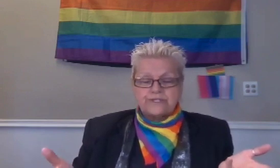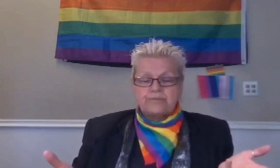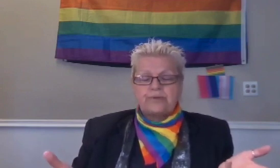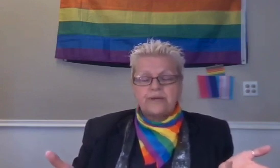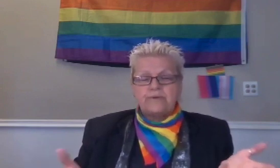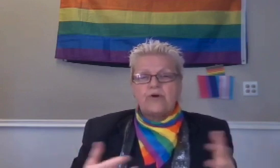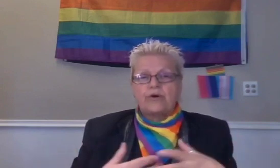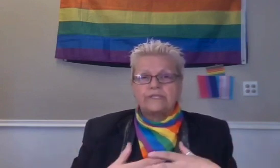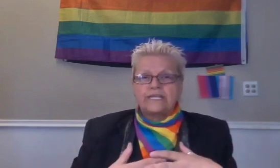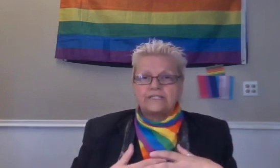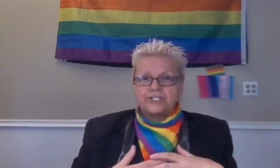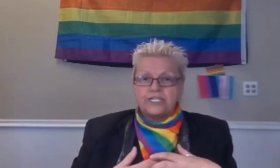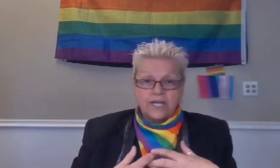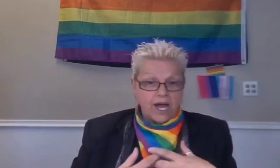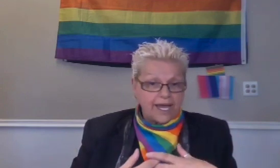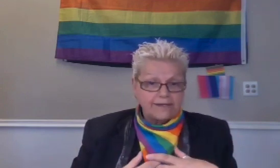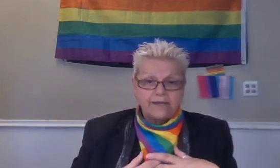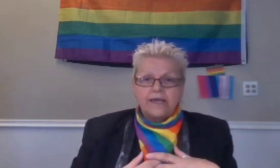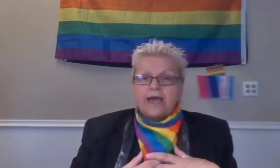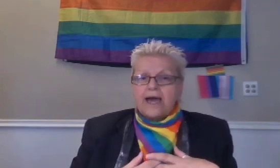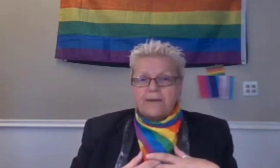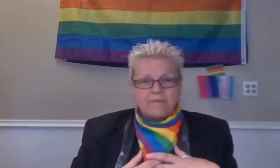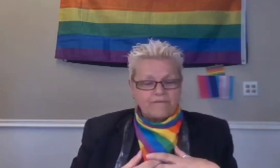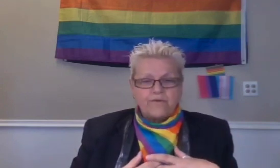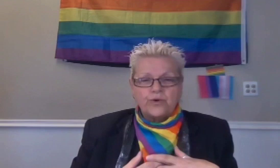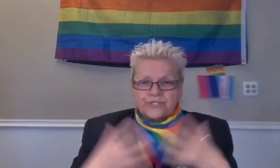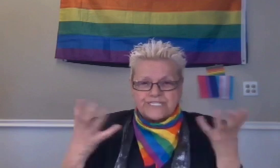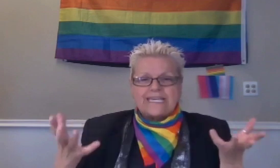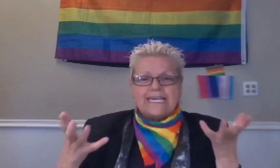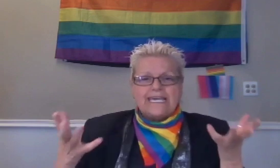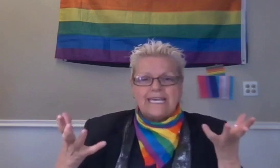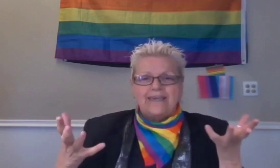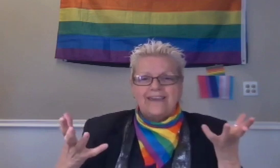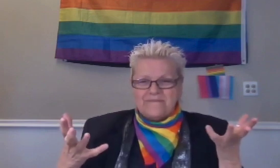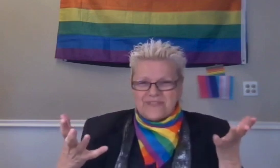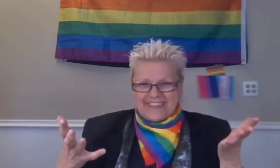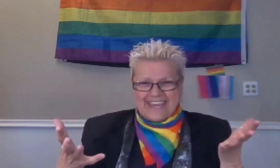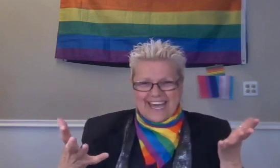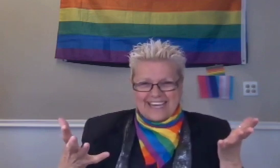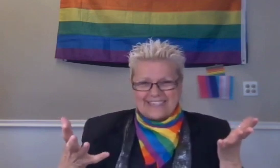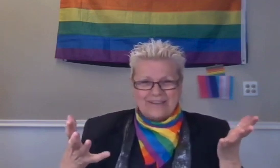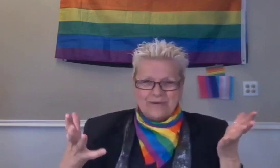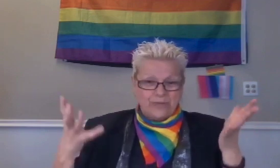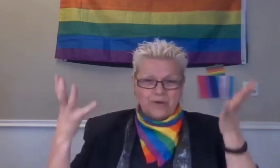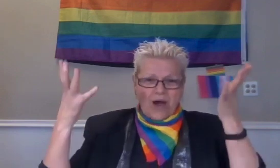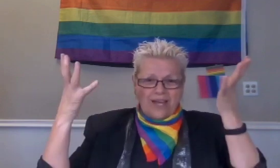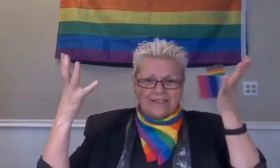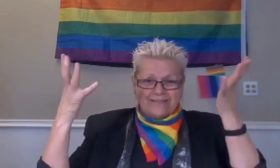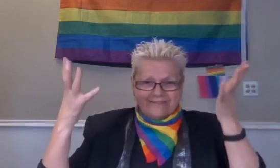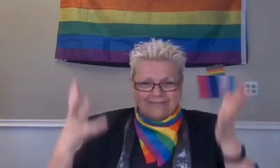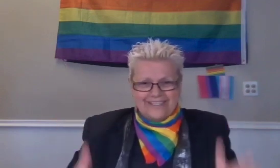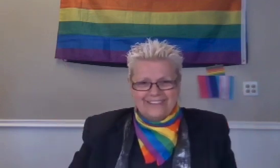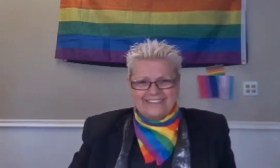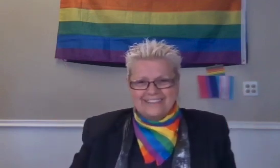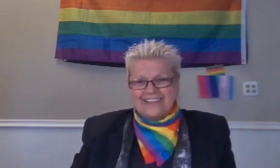to the Supreme Court, that she died before seeing that we